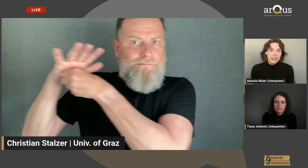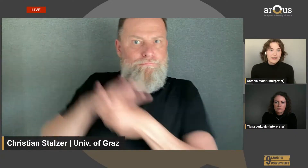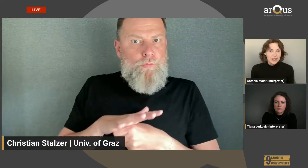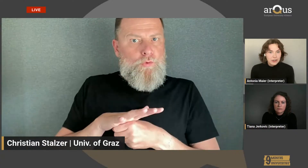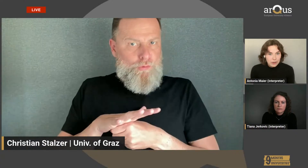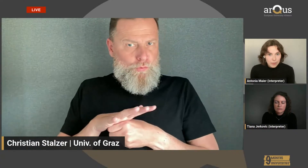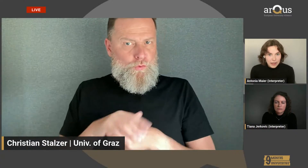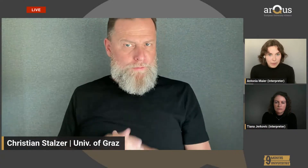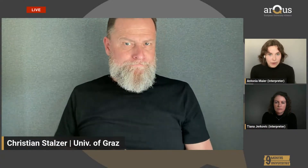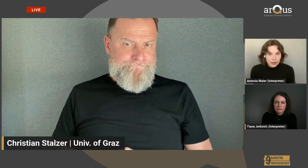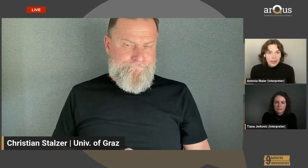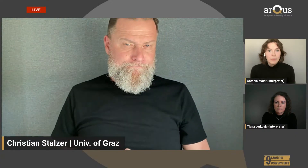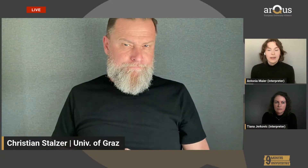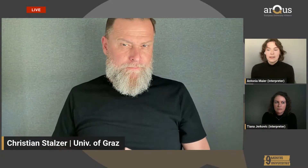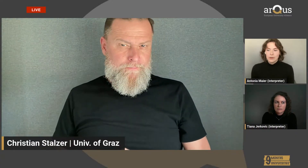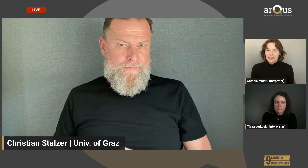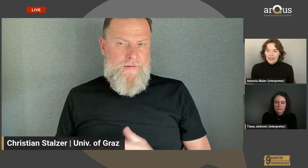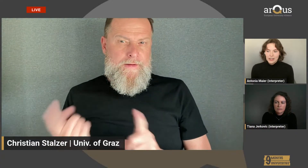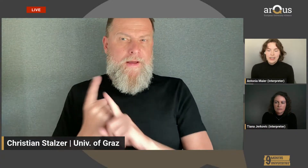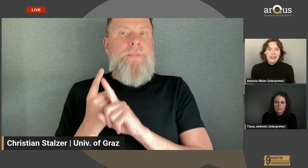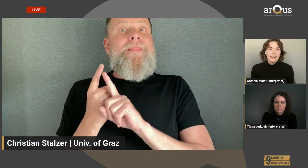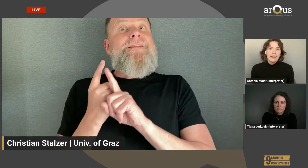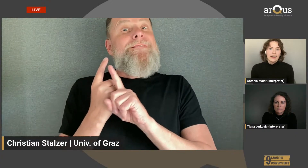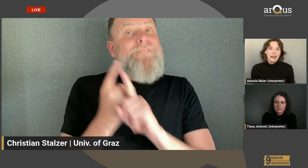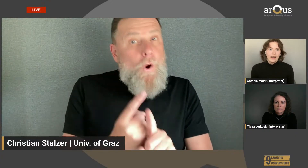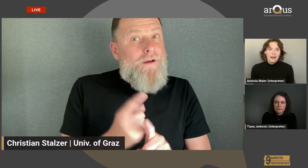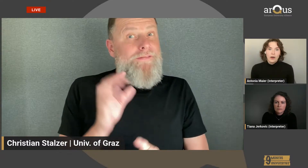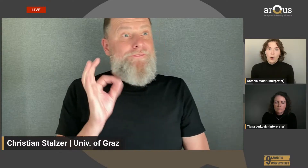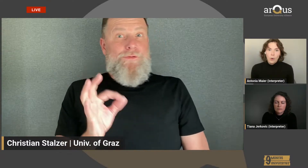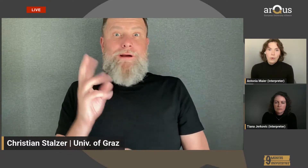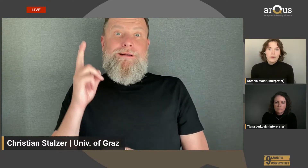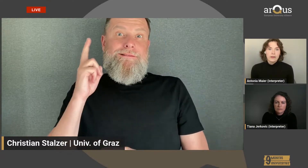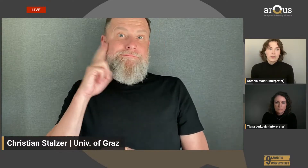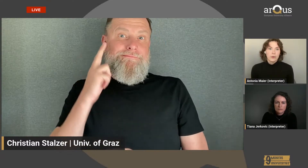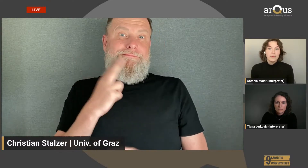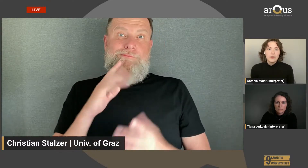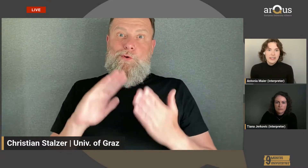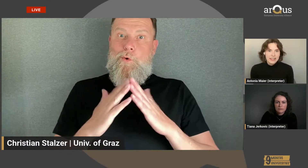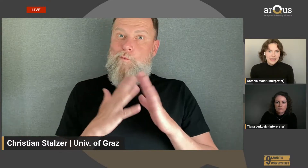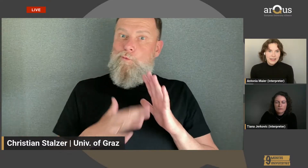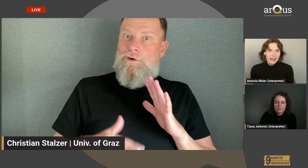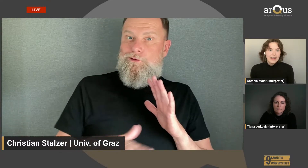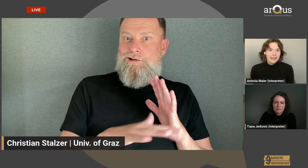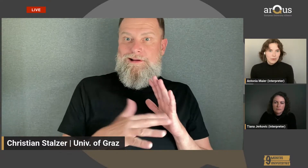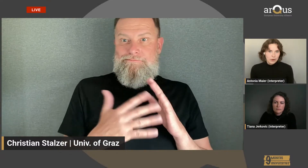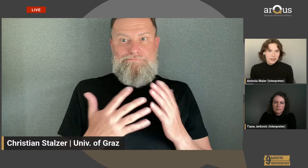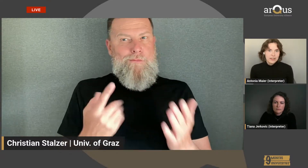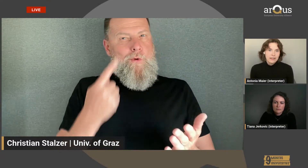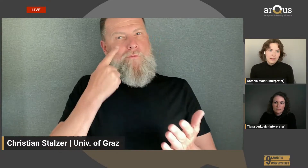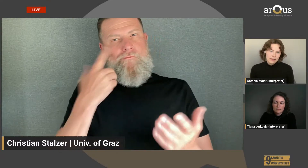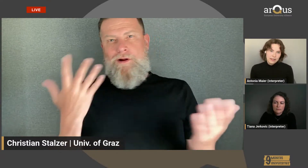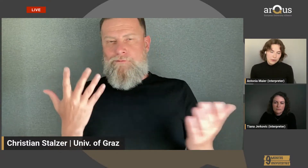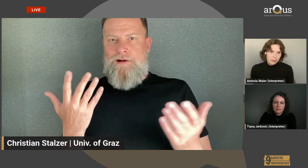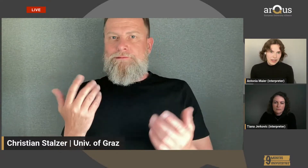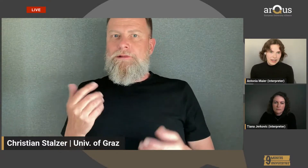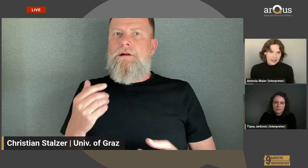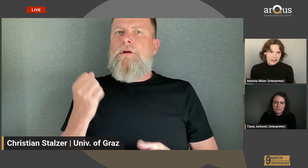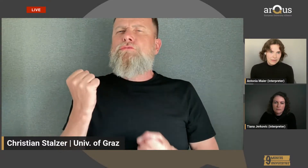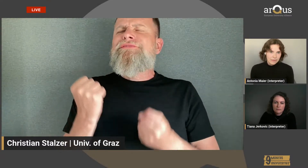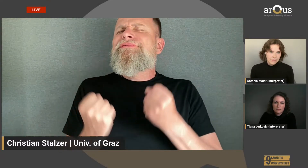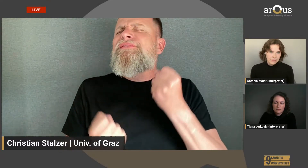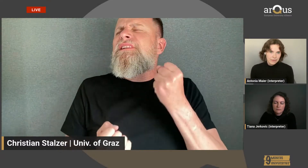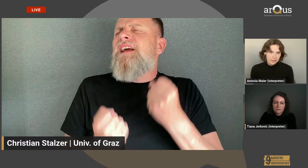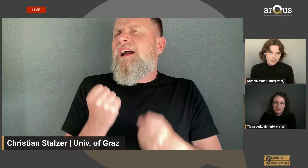disadvantage for individual people, but it was actually a whole community that was